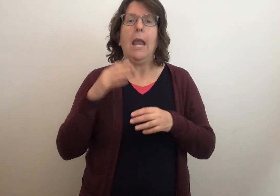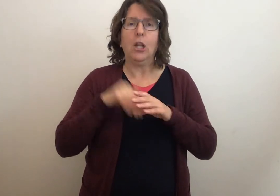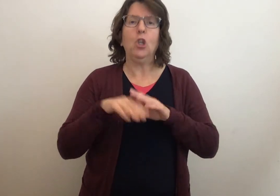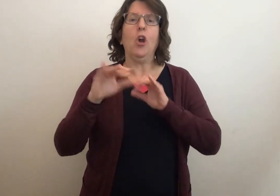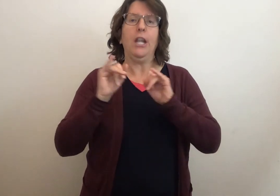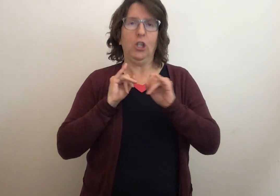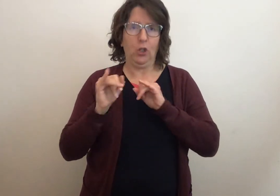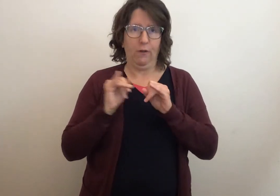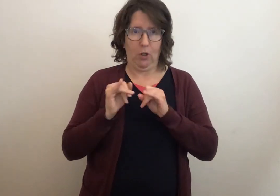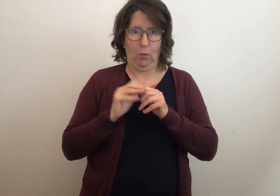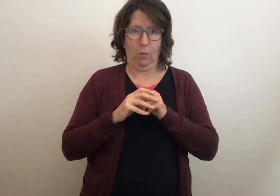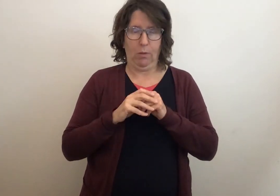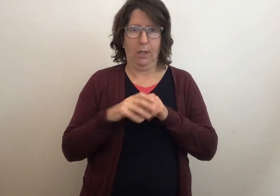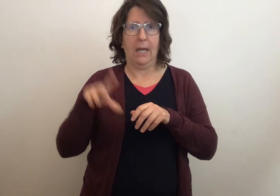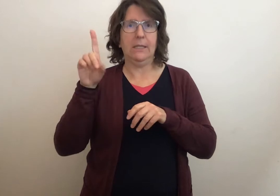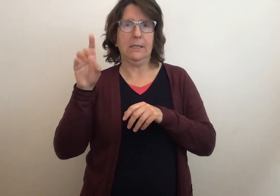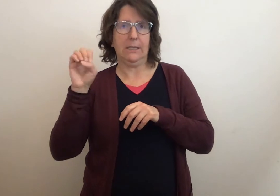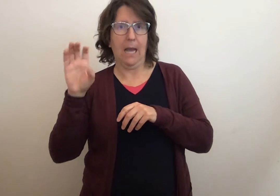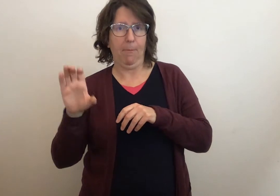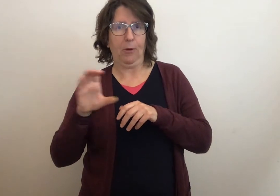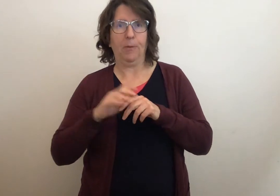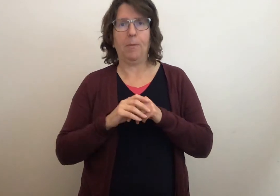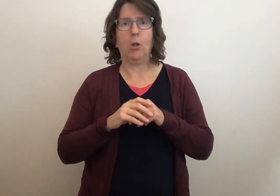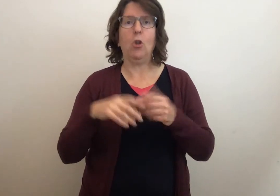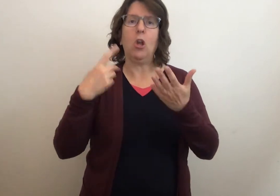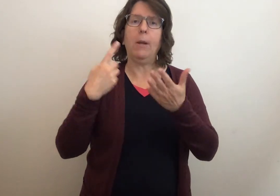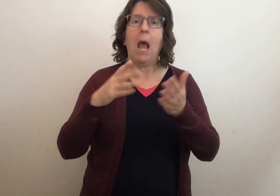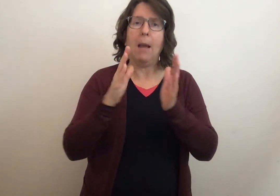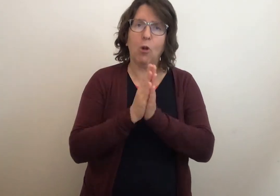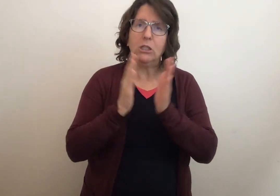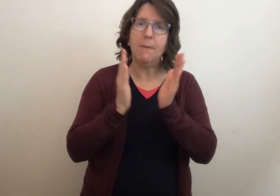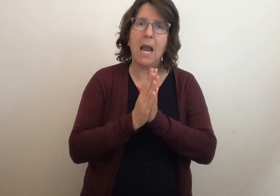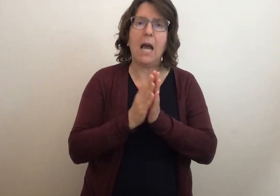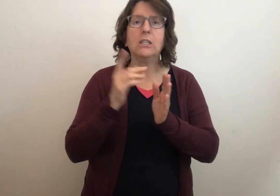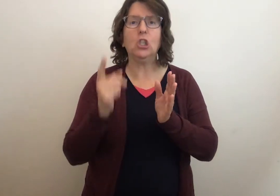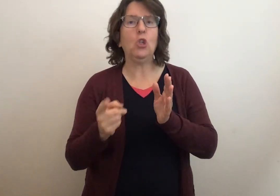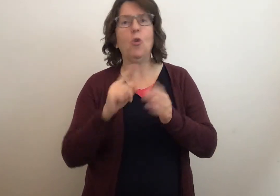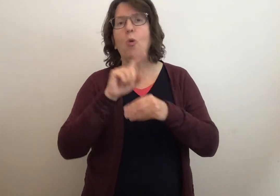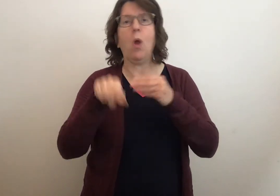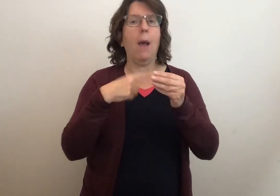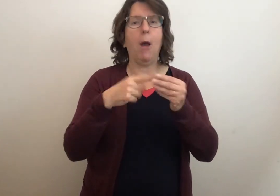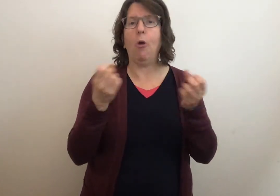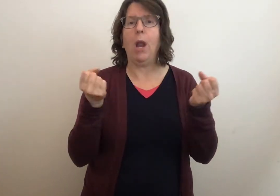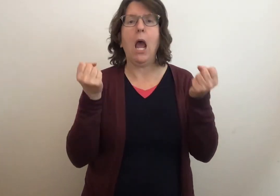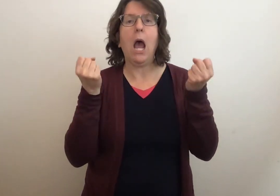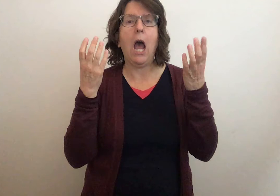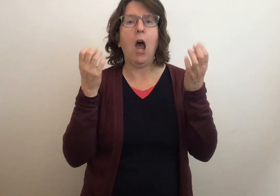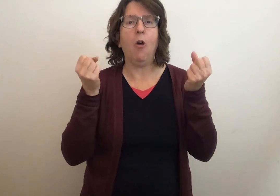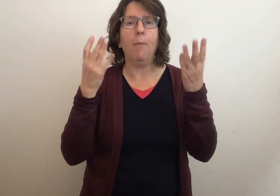In your interview in December, I'm going to be asking you about how